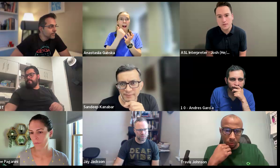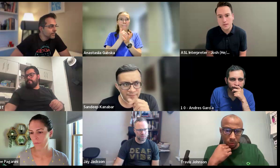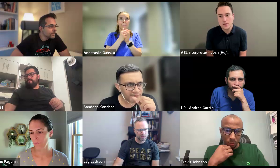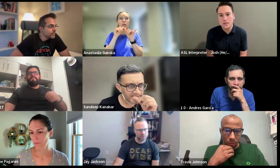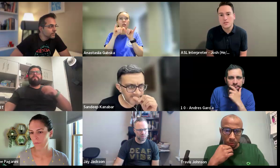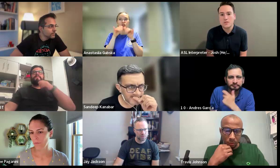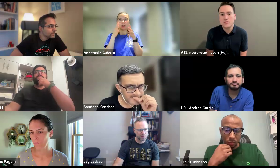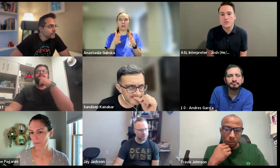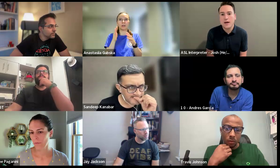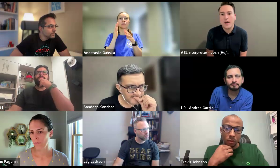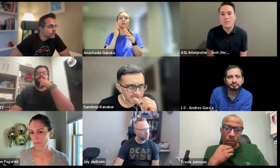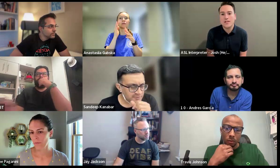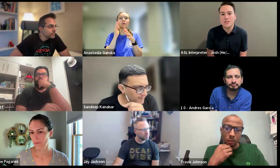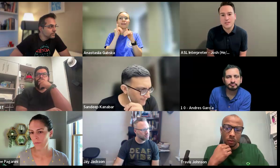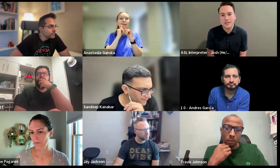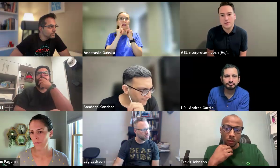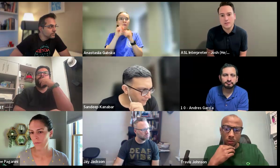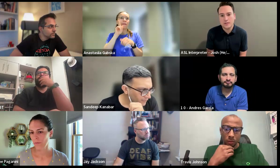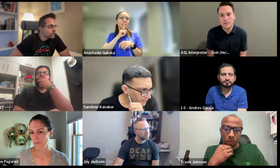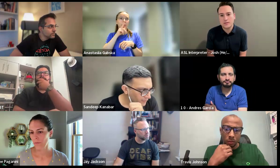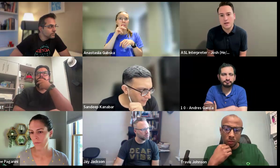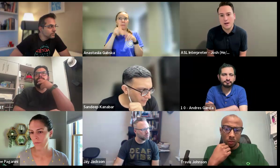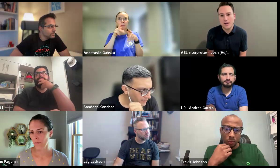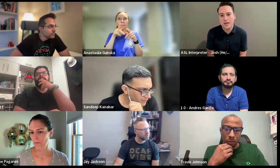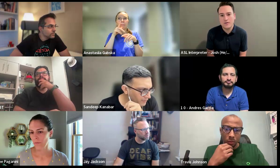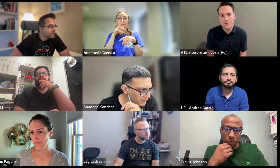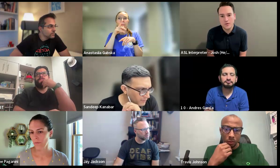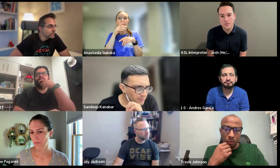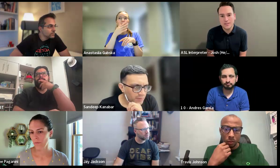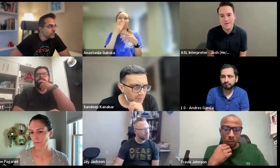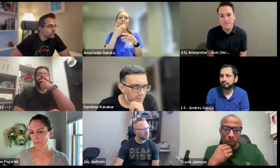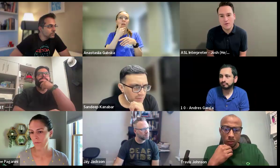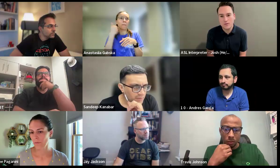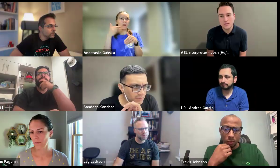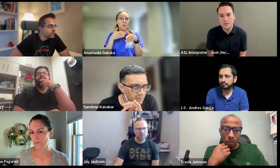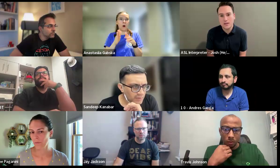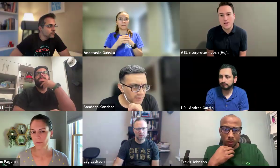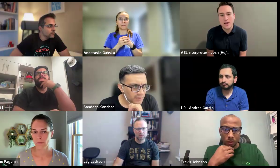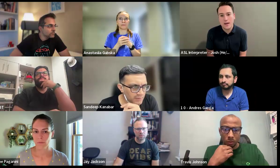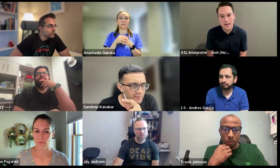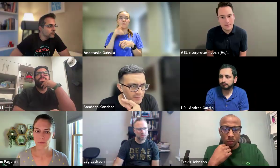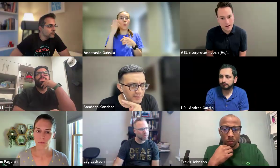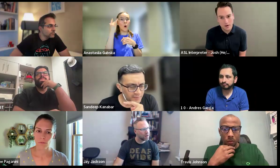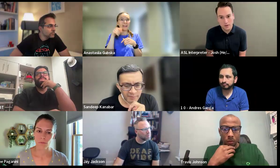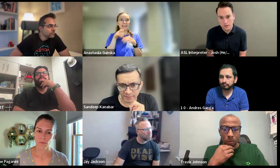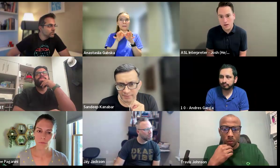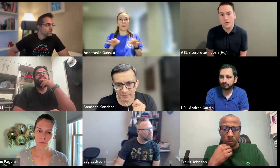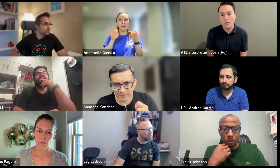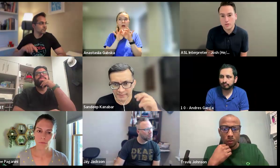interviews to help engineers interview deaf folks in a better